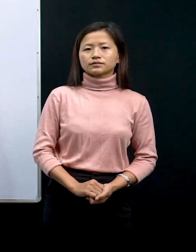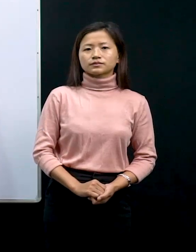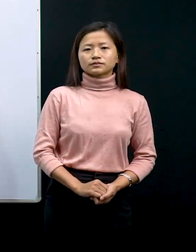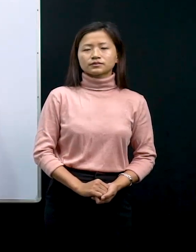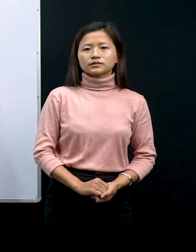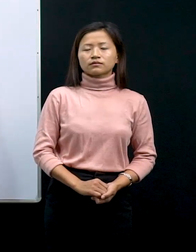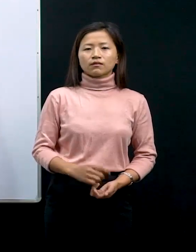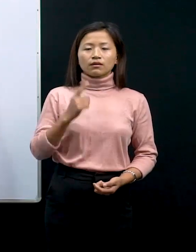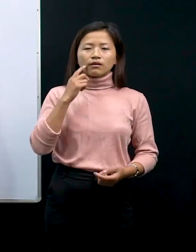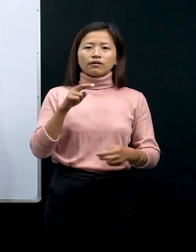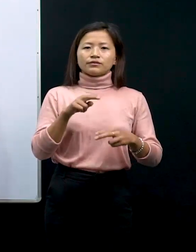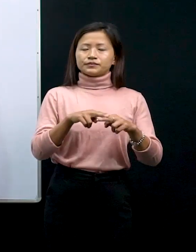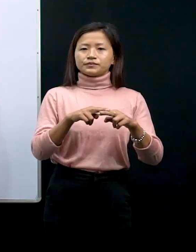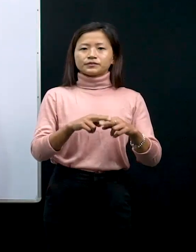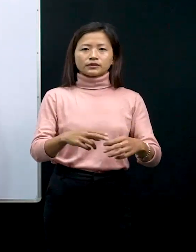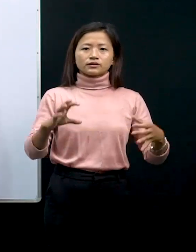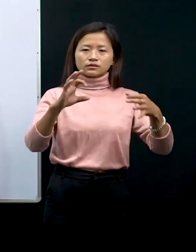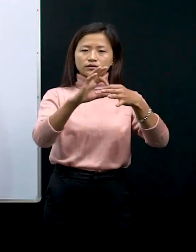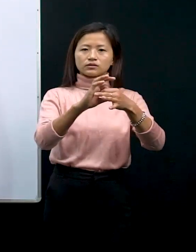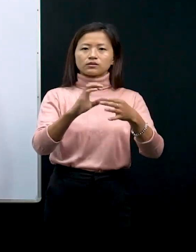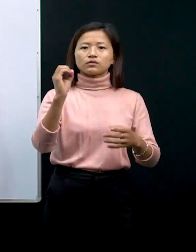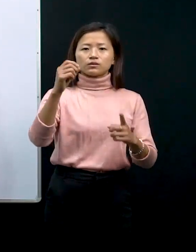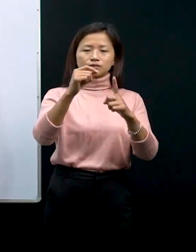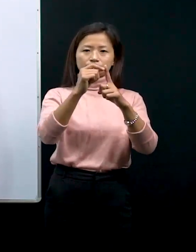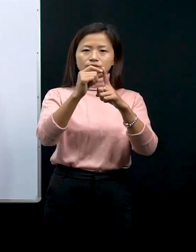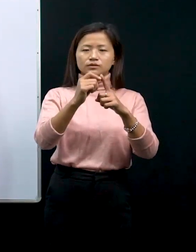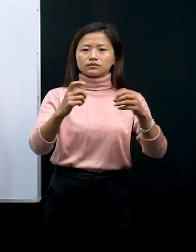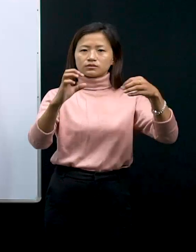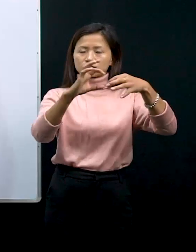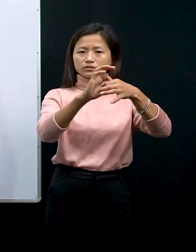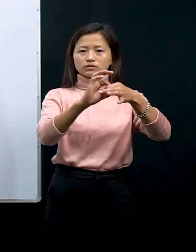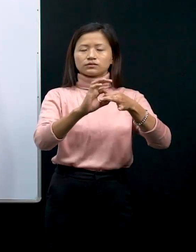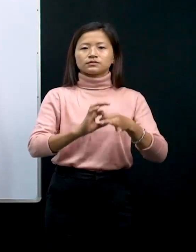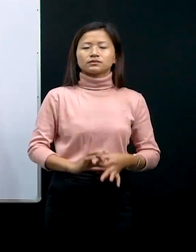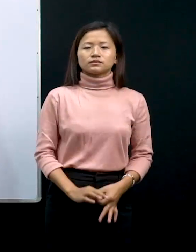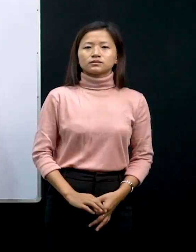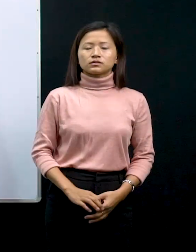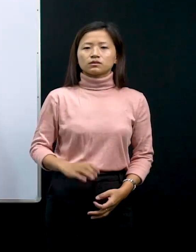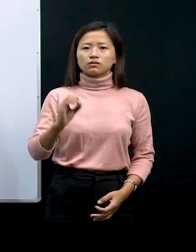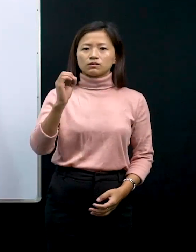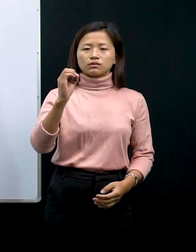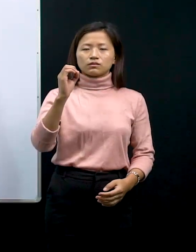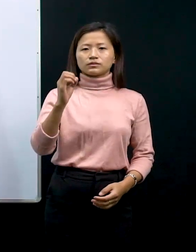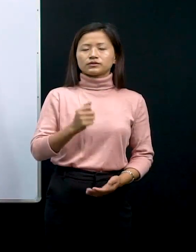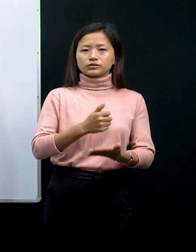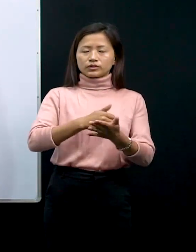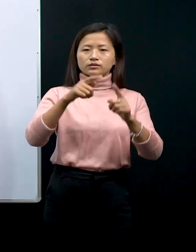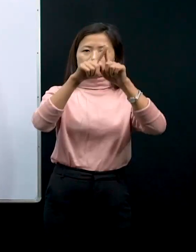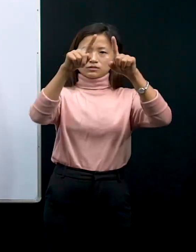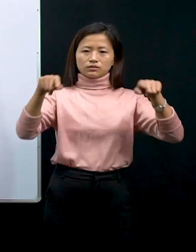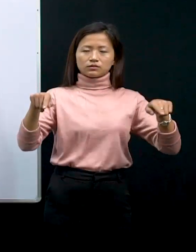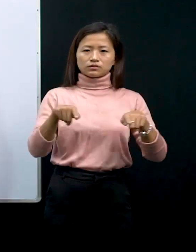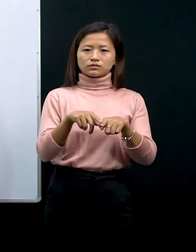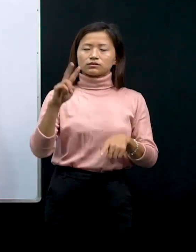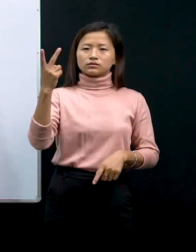If I connect OP, OP is joint. Now we have how many figures, how many triangles? There